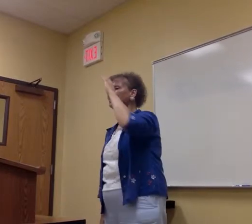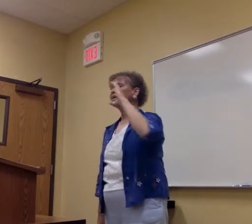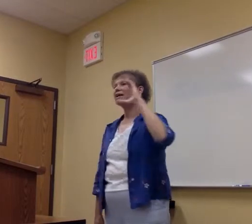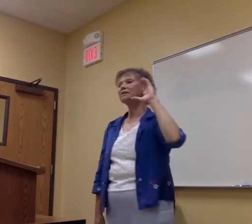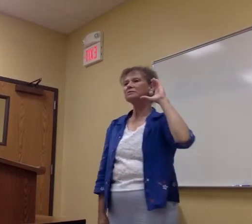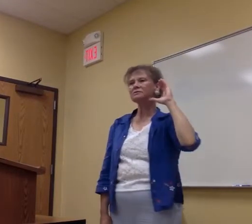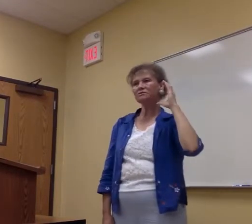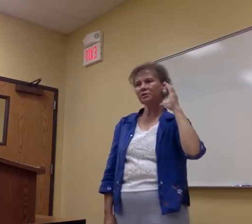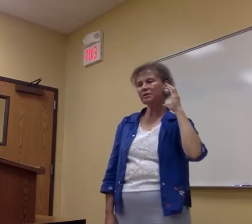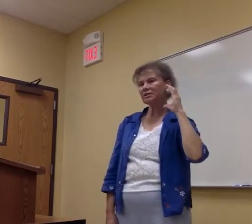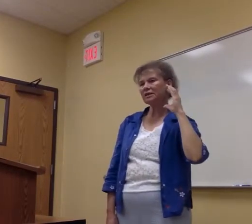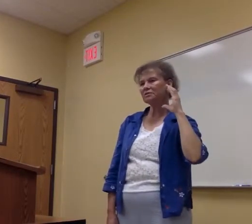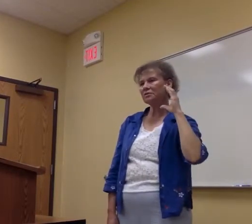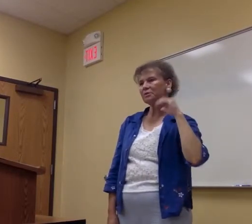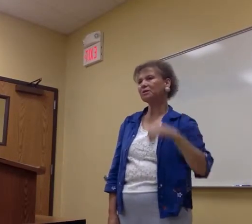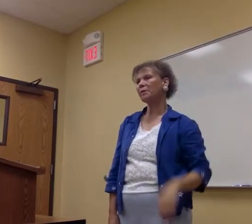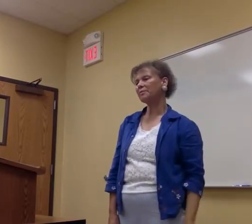be at the bottom of the head.